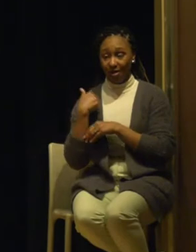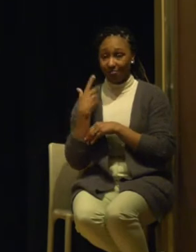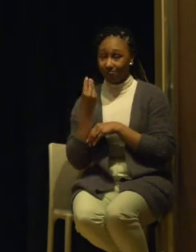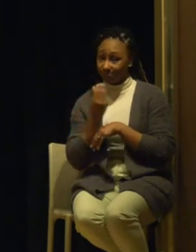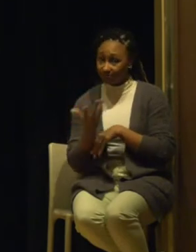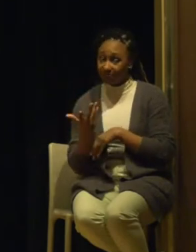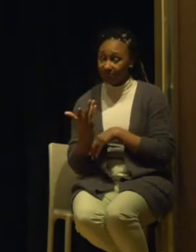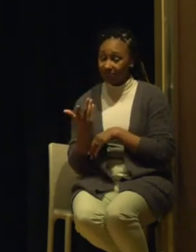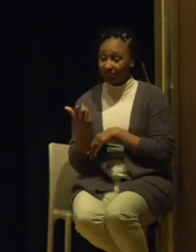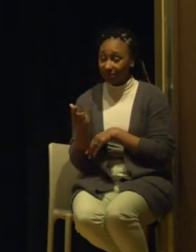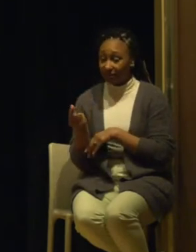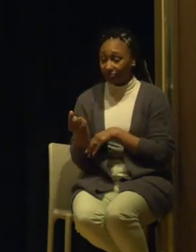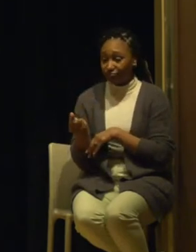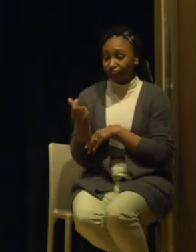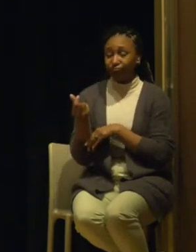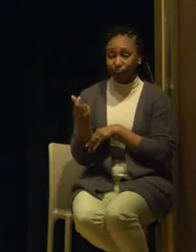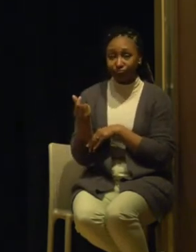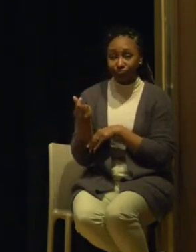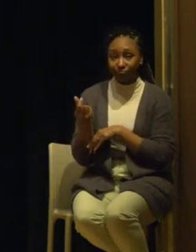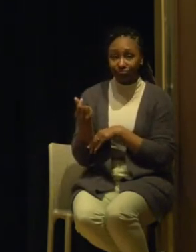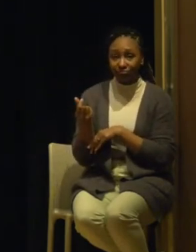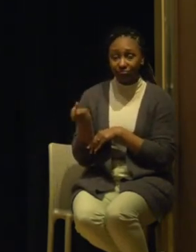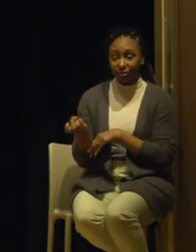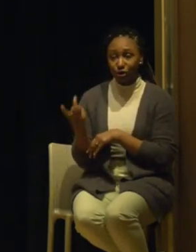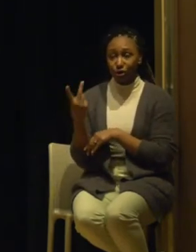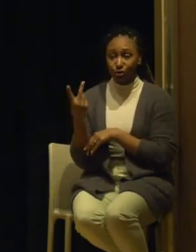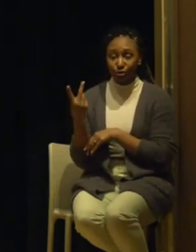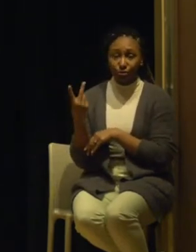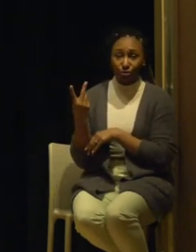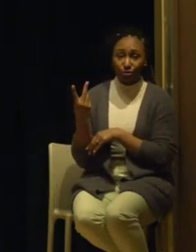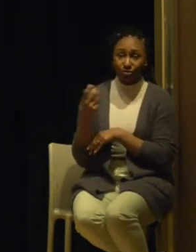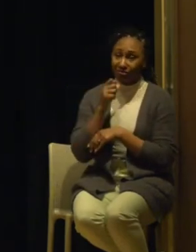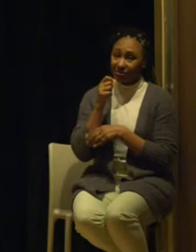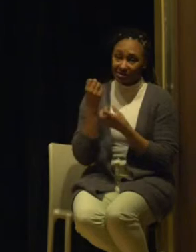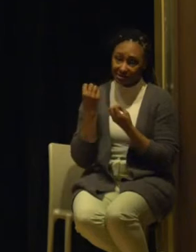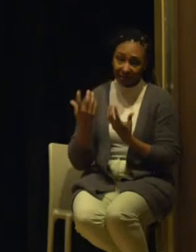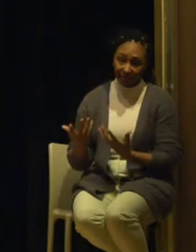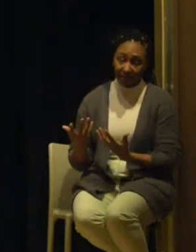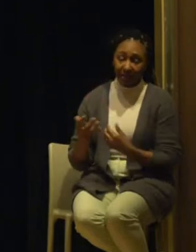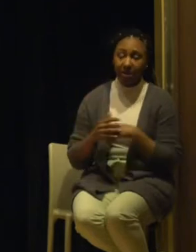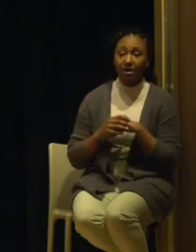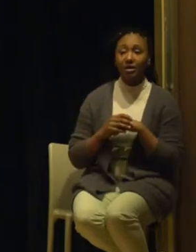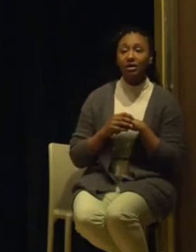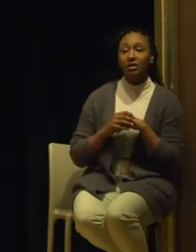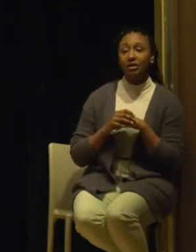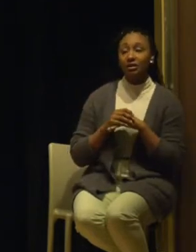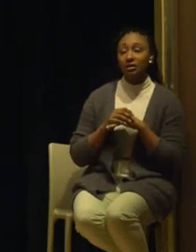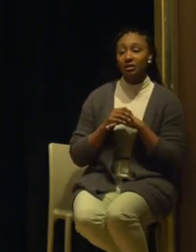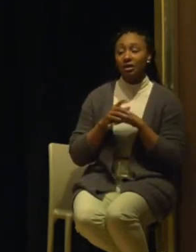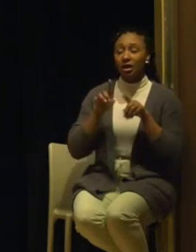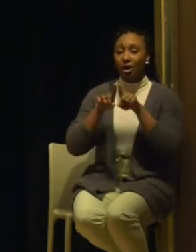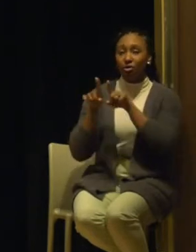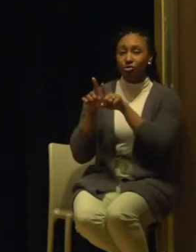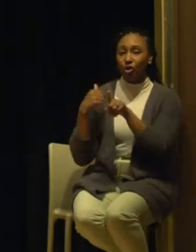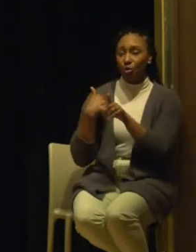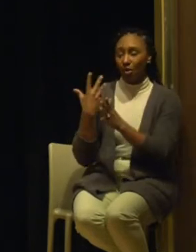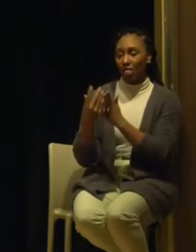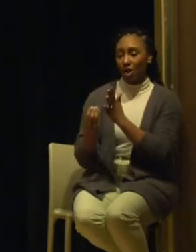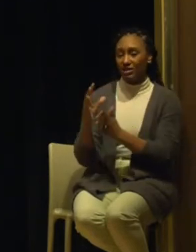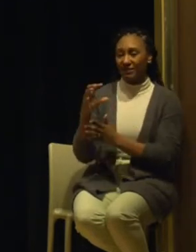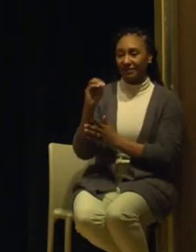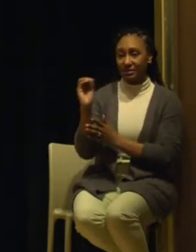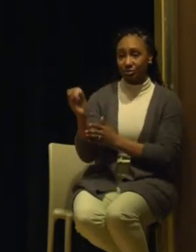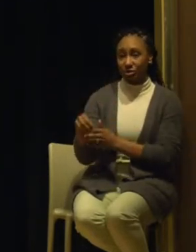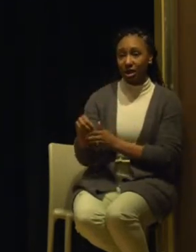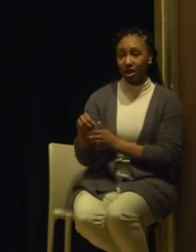two in the Fortune 100. And one leaves, and, you know, we've lost 50% of them.